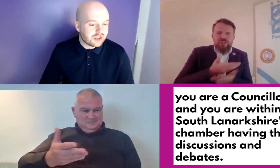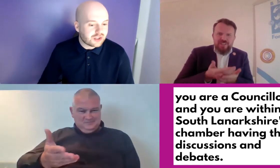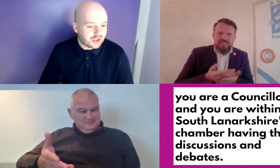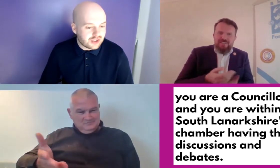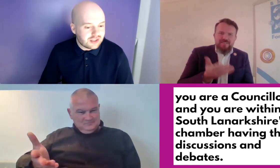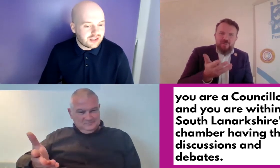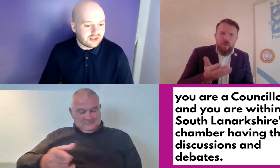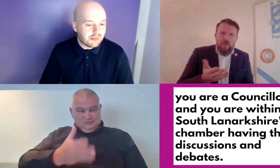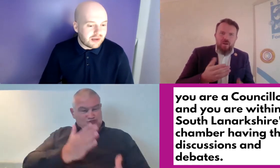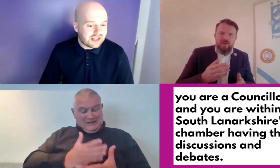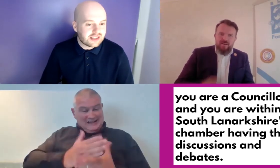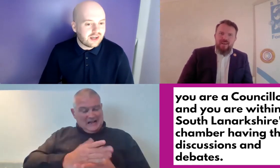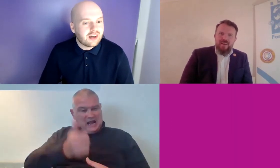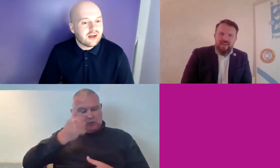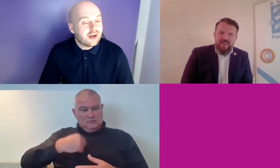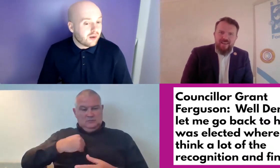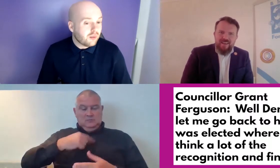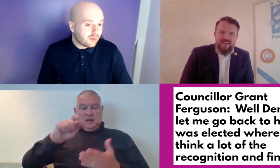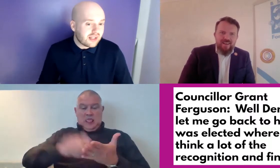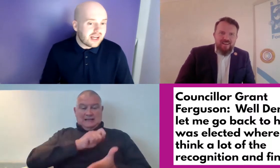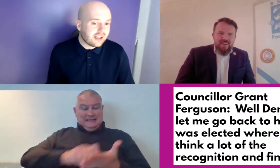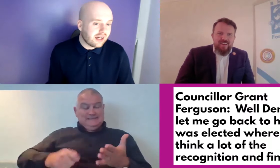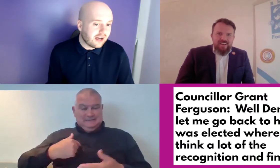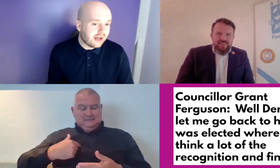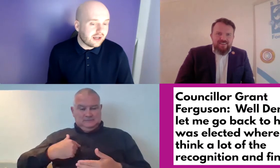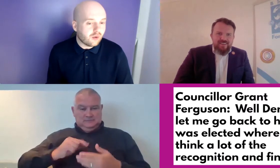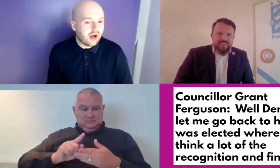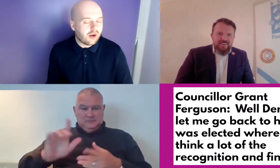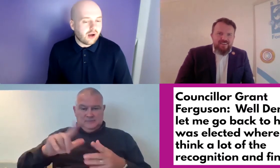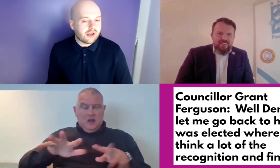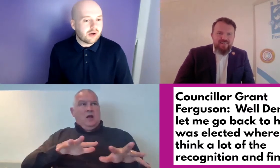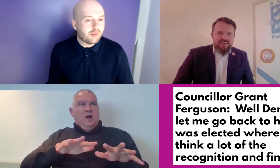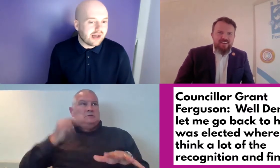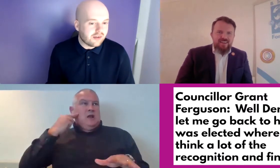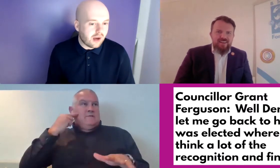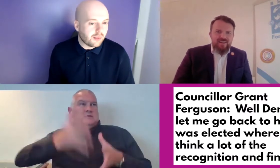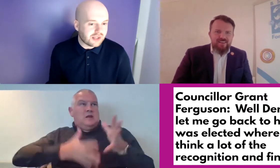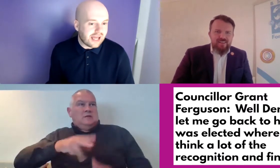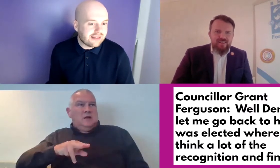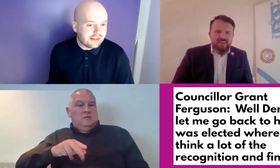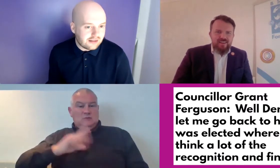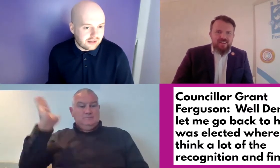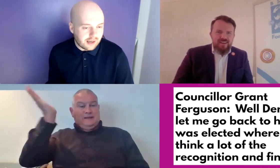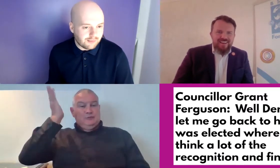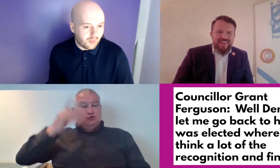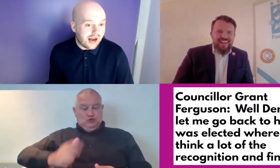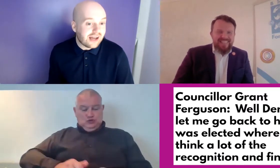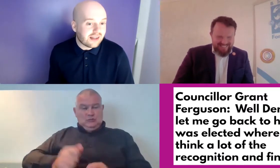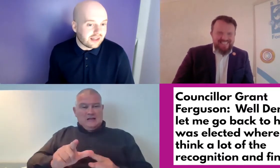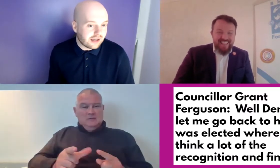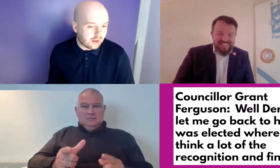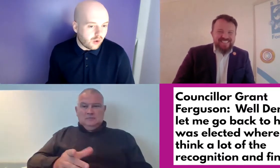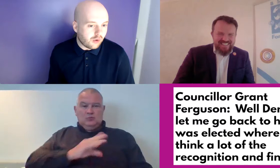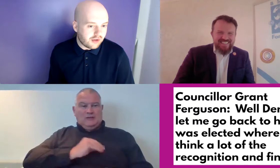those discussions and debates. Well, Derek, you know, let me go back to how I was elected, where I